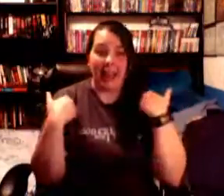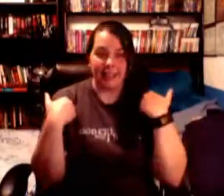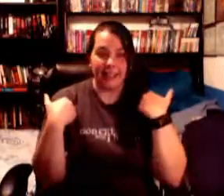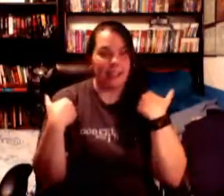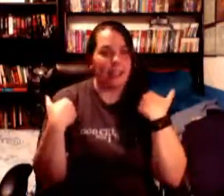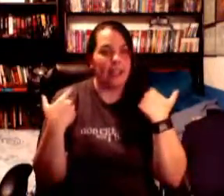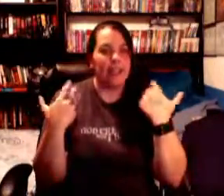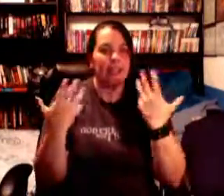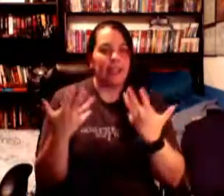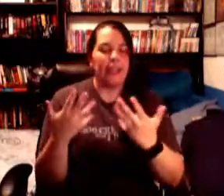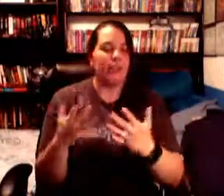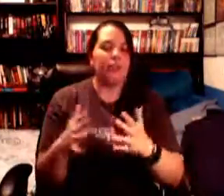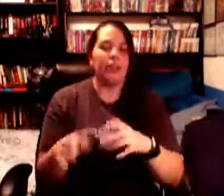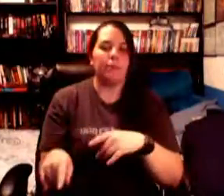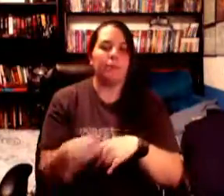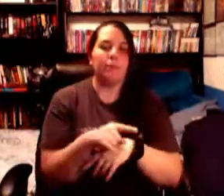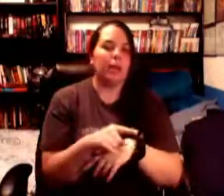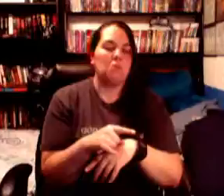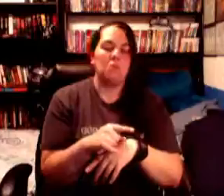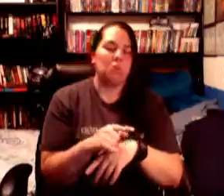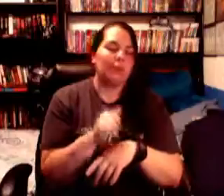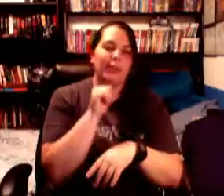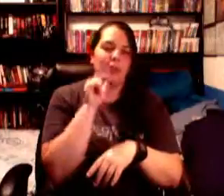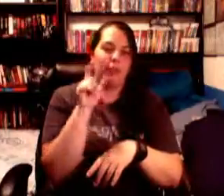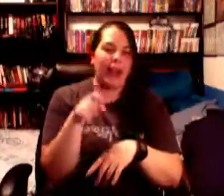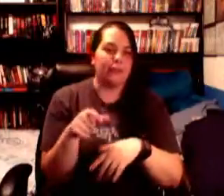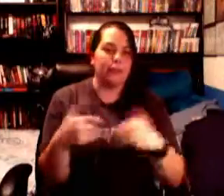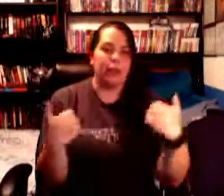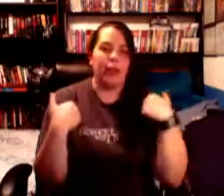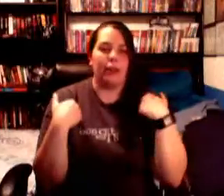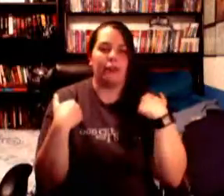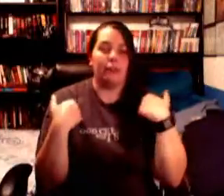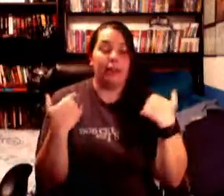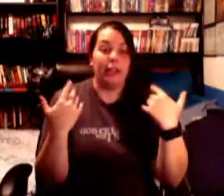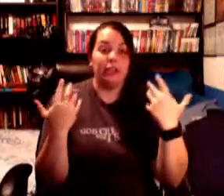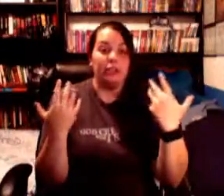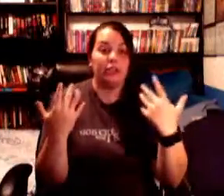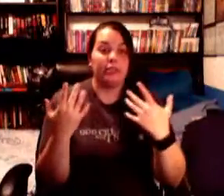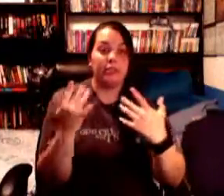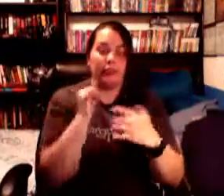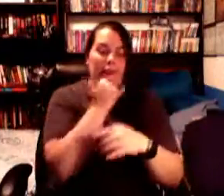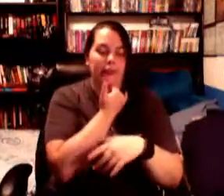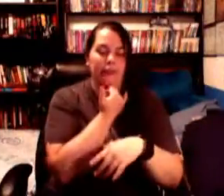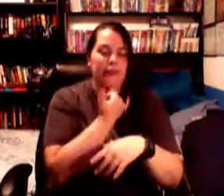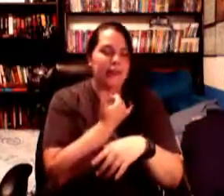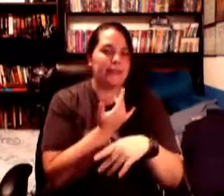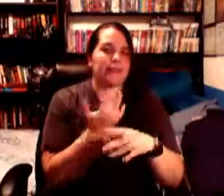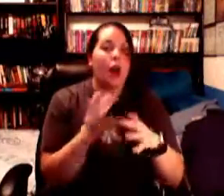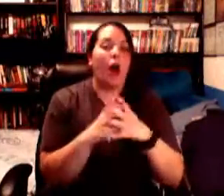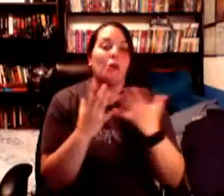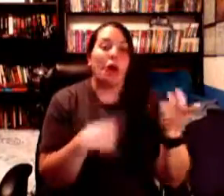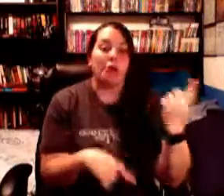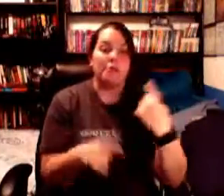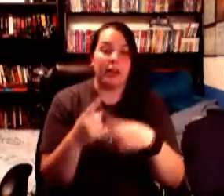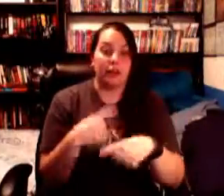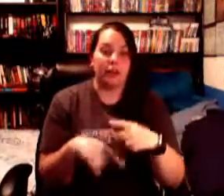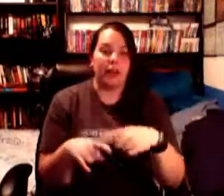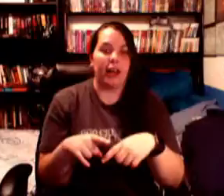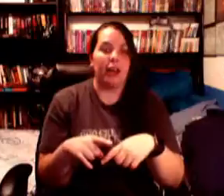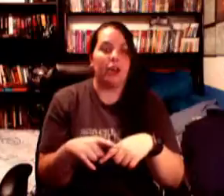had healed them. You don't have to do the have. It was just an accident. It's a lot of signs for that.